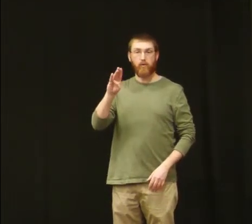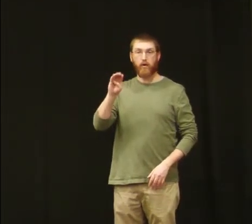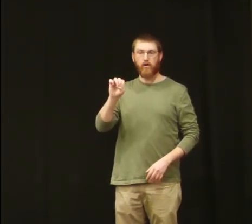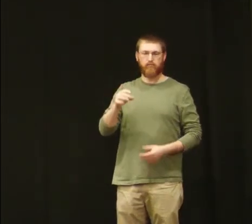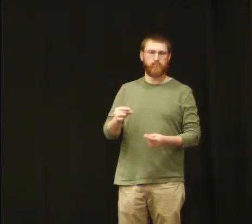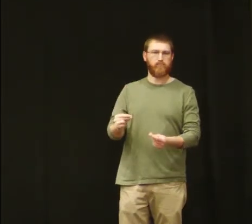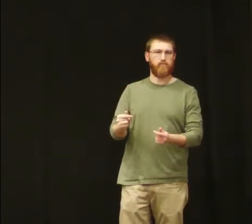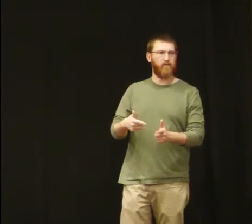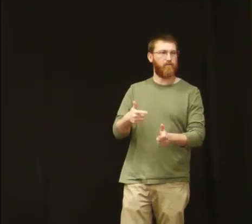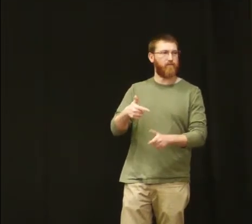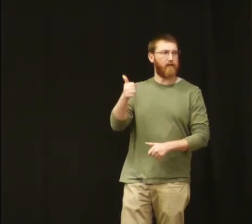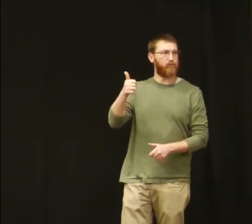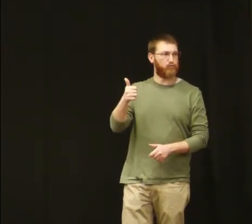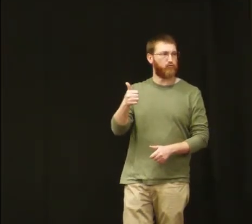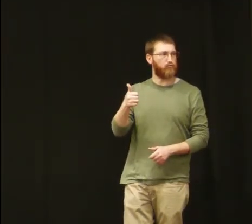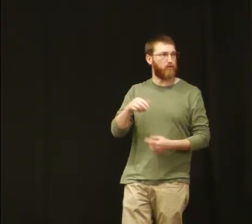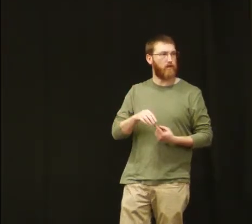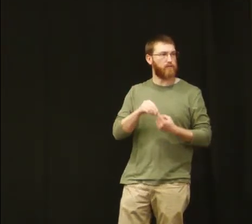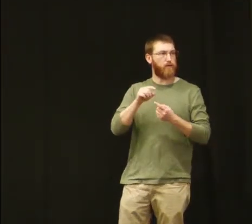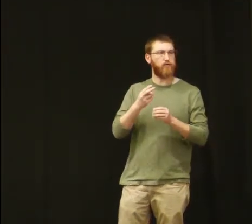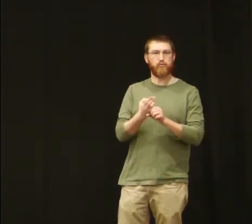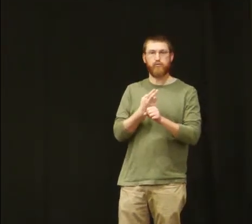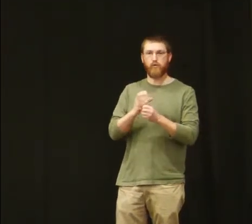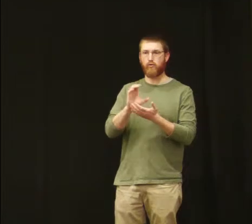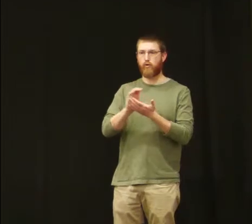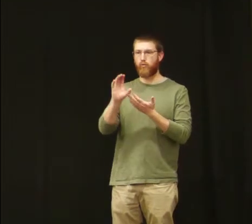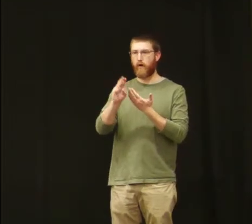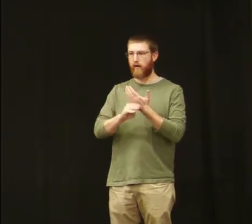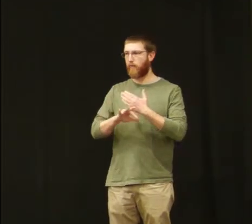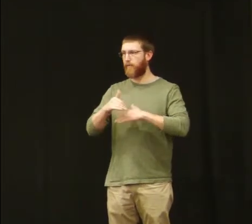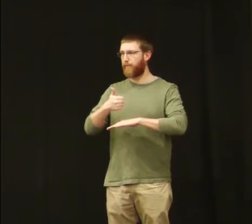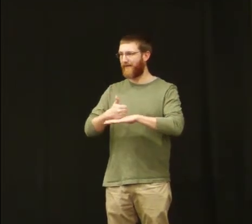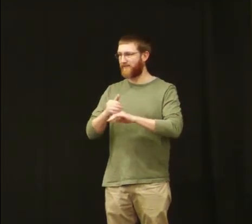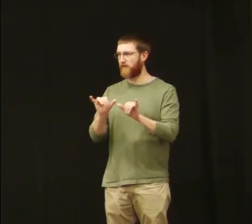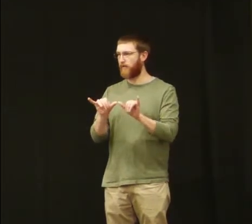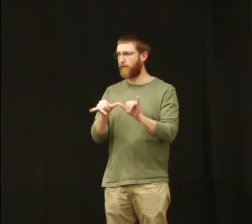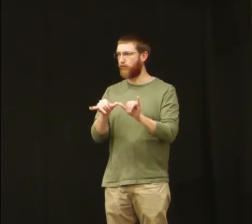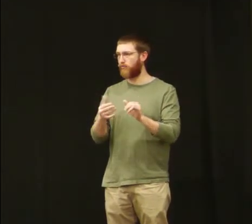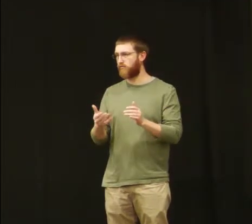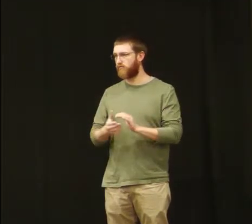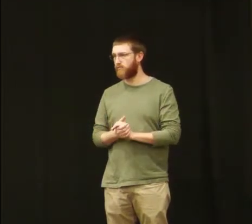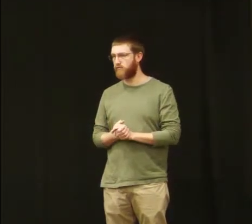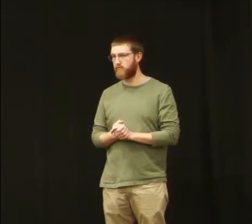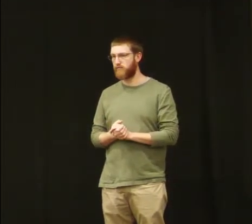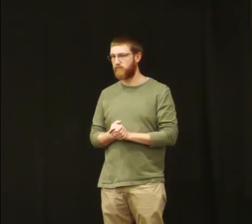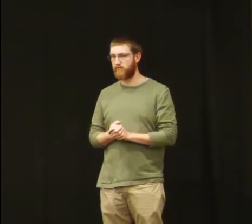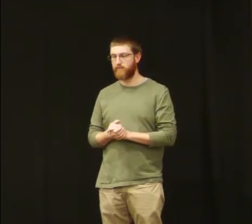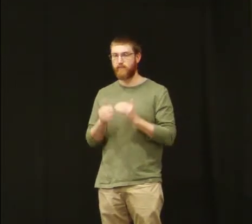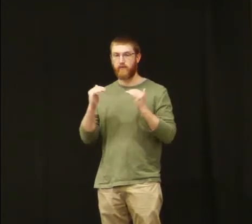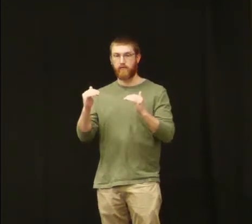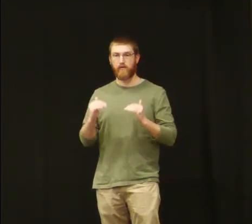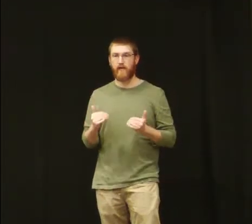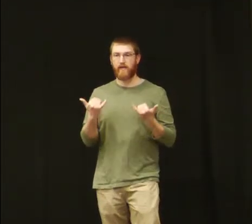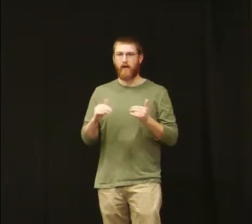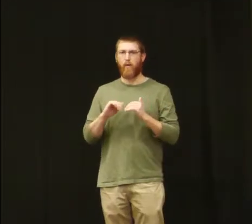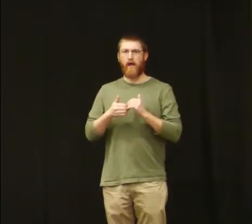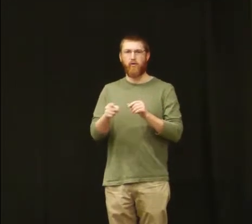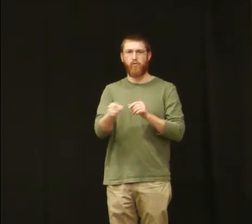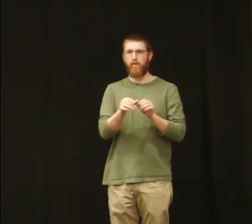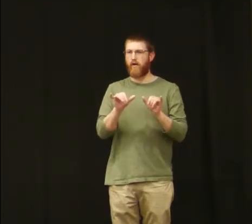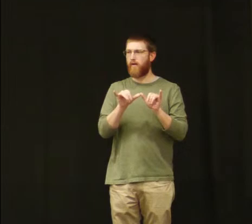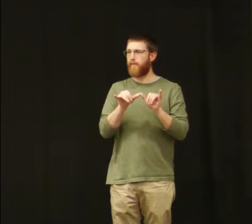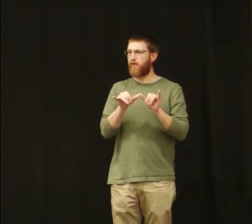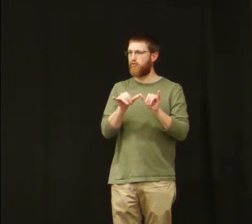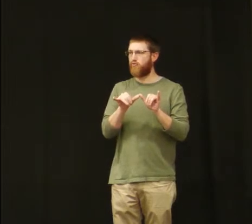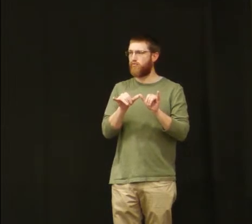done very quickly, especially if you're using curriculum-based measures. And then the method of measurement is also something that